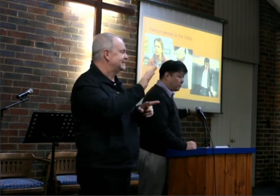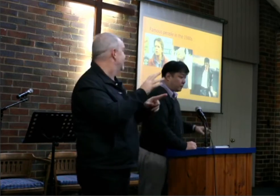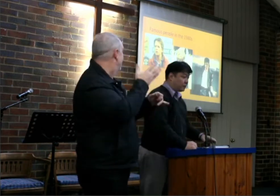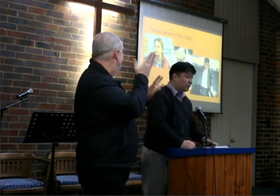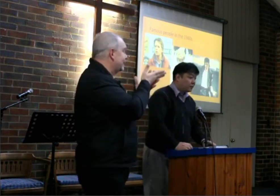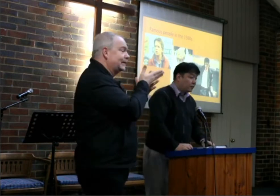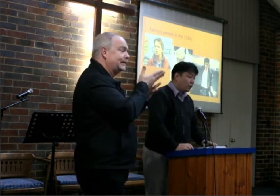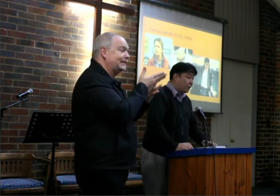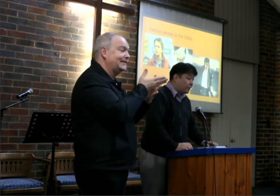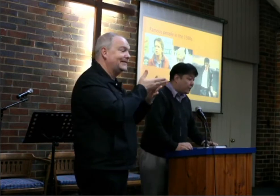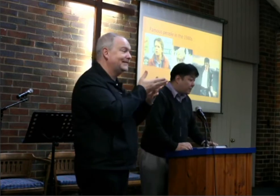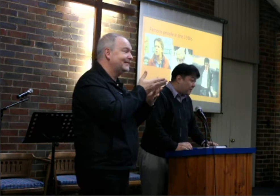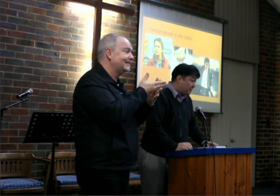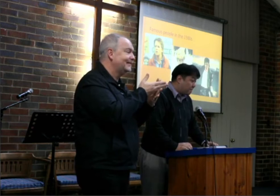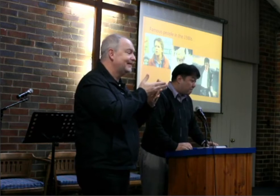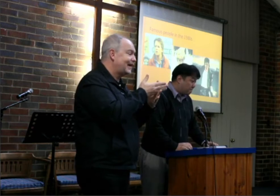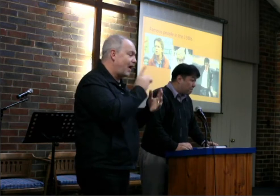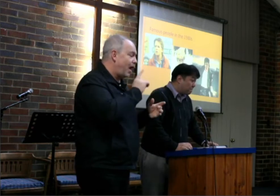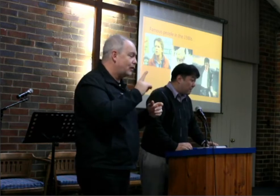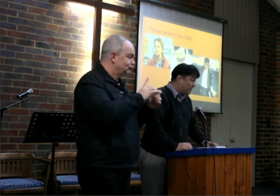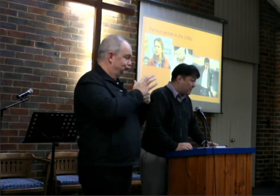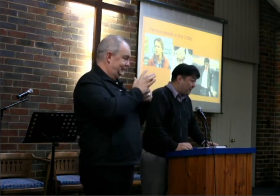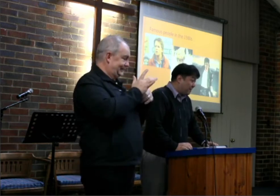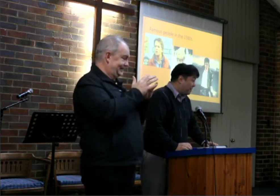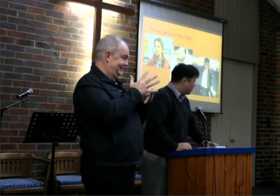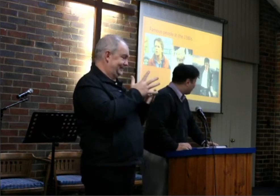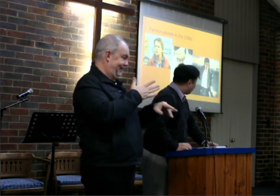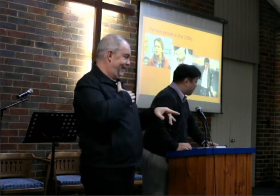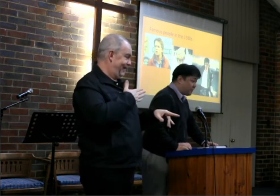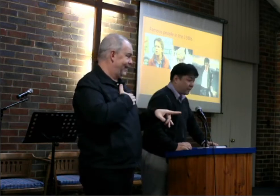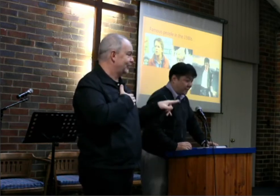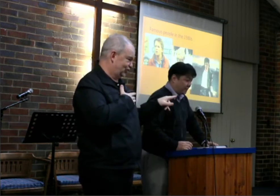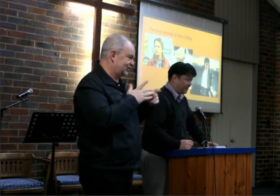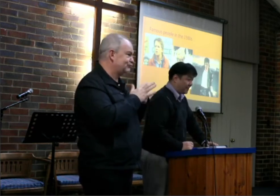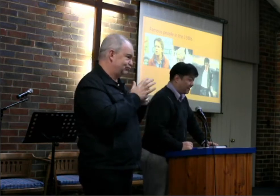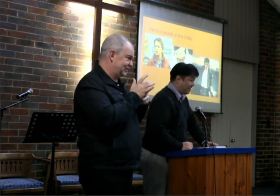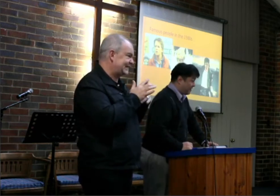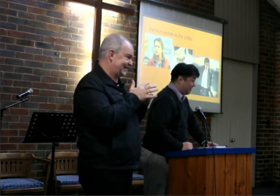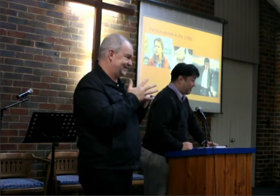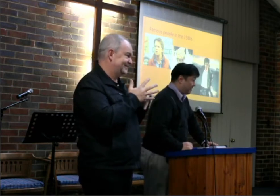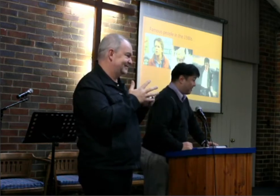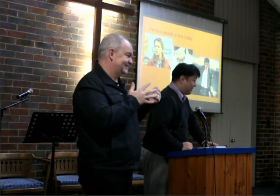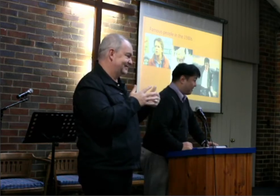middle, do you like princesses? Yeah? She's a princess.